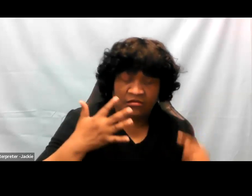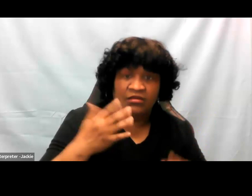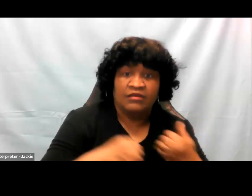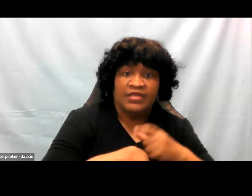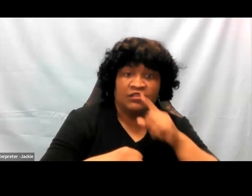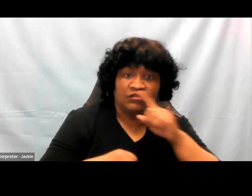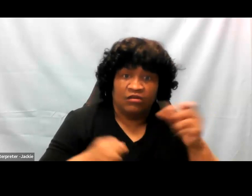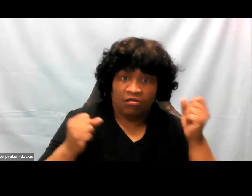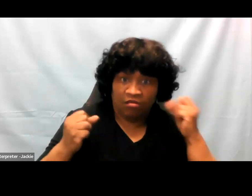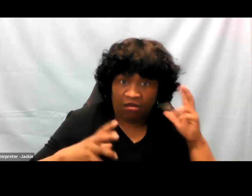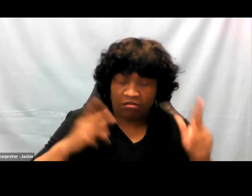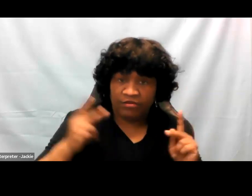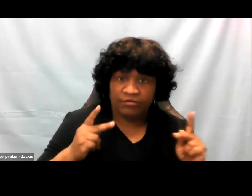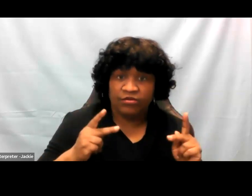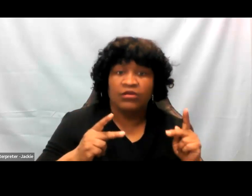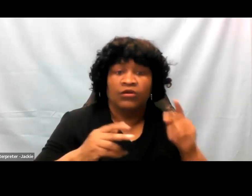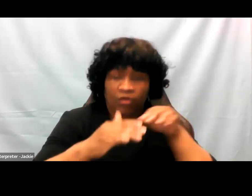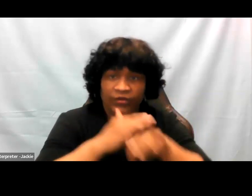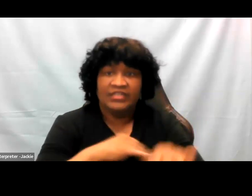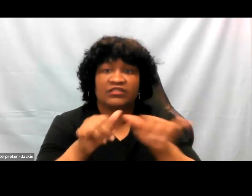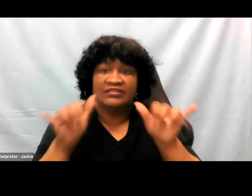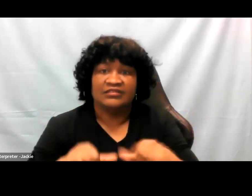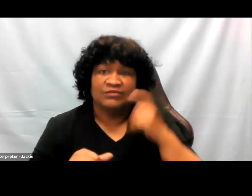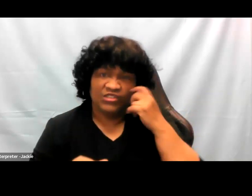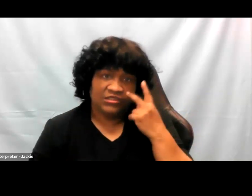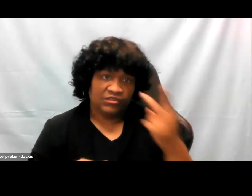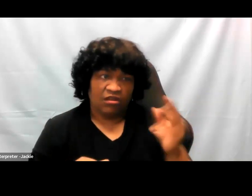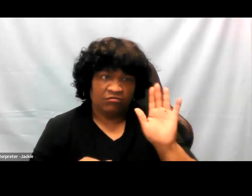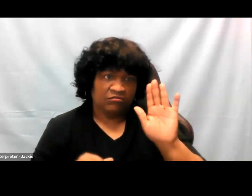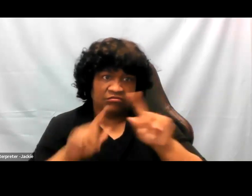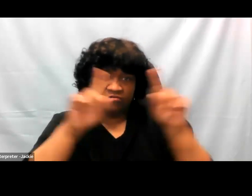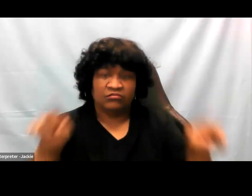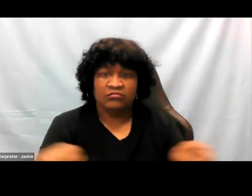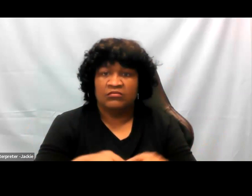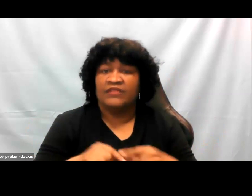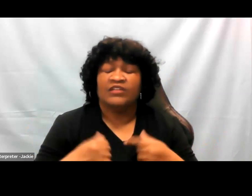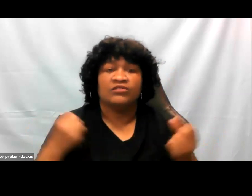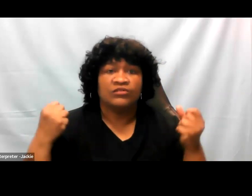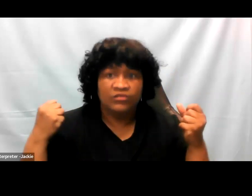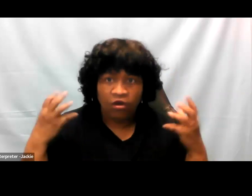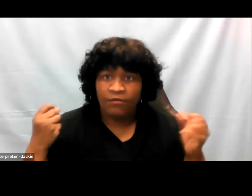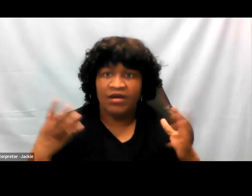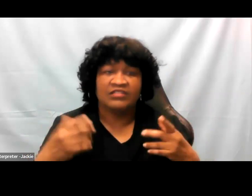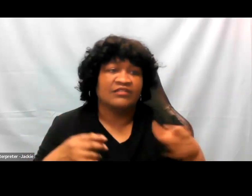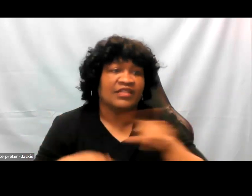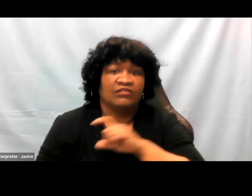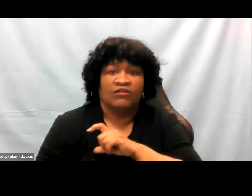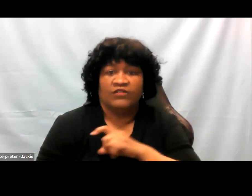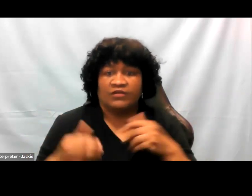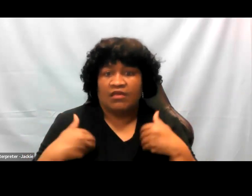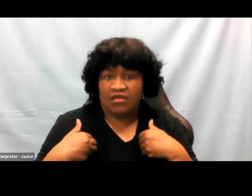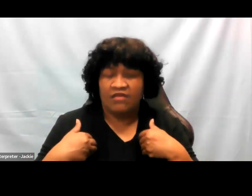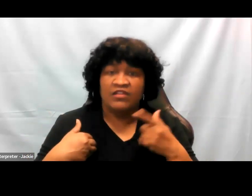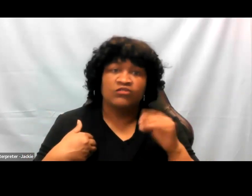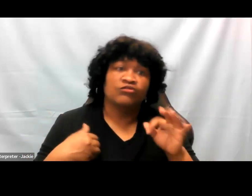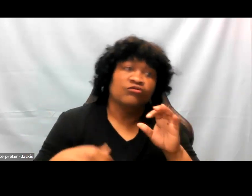the folks they encounter get moved into the system that we just saw on the screen, right? Because there's so much discretion that law enforcement has to arrest or